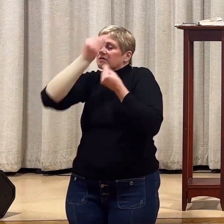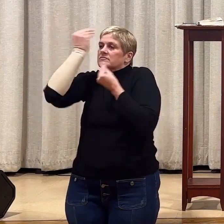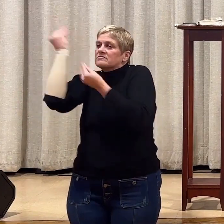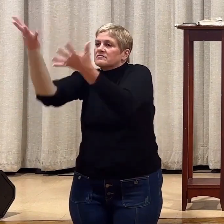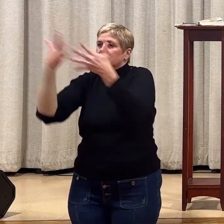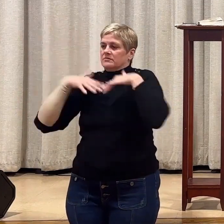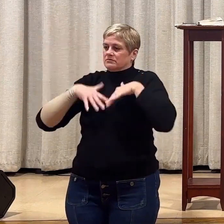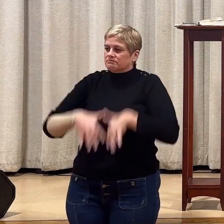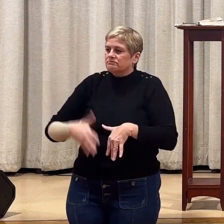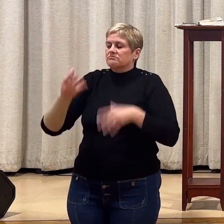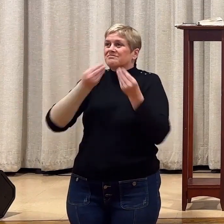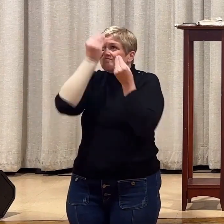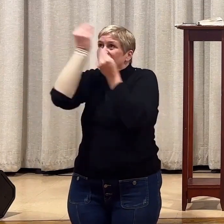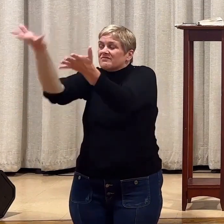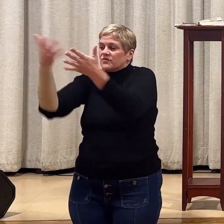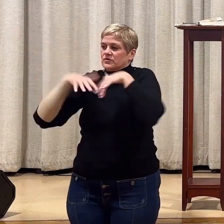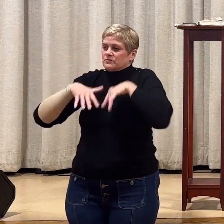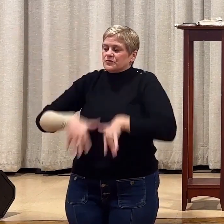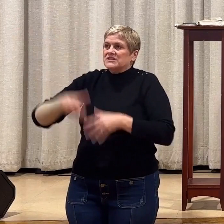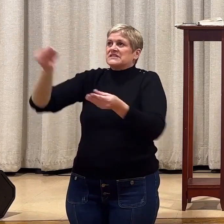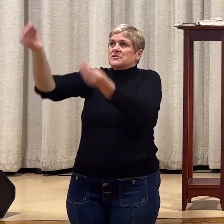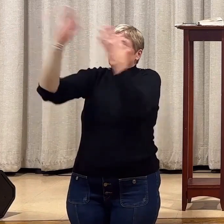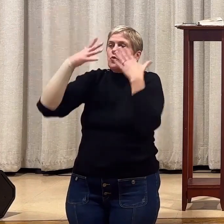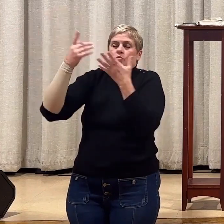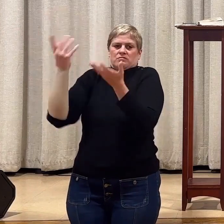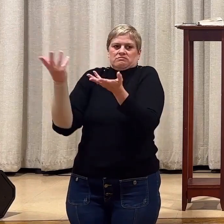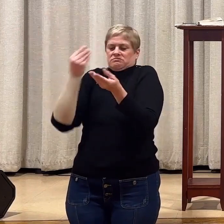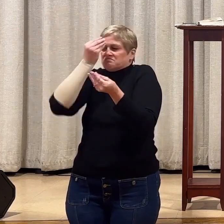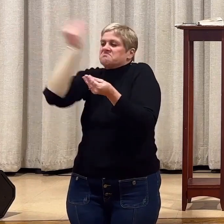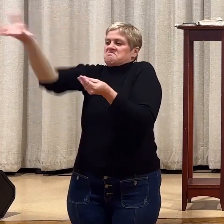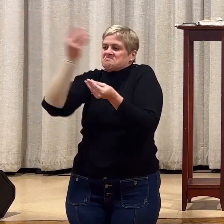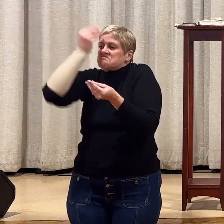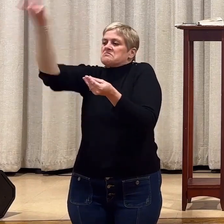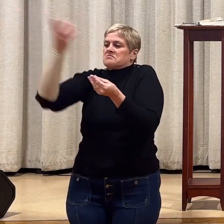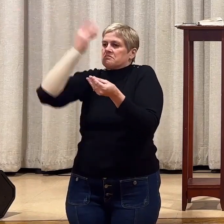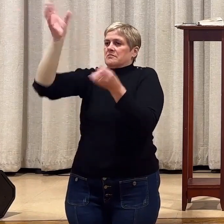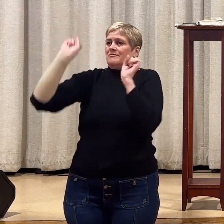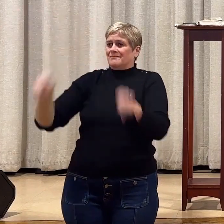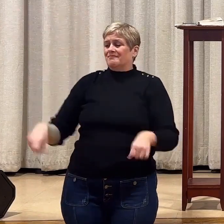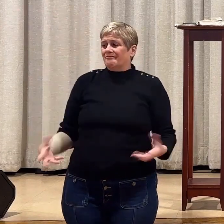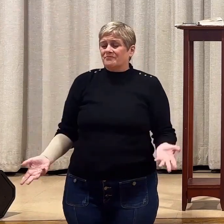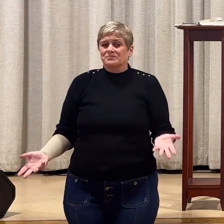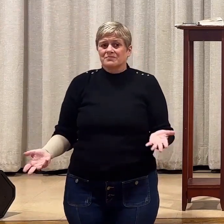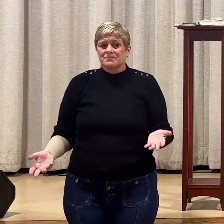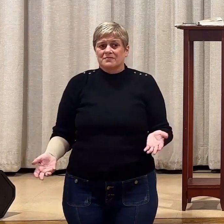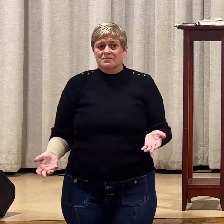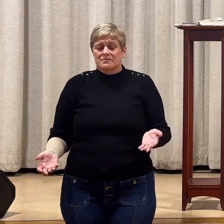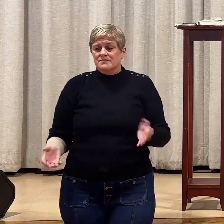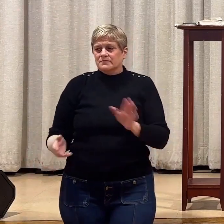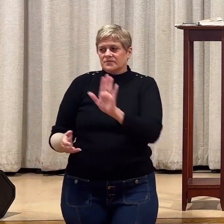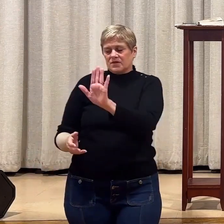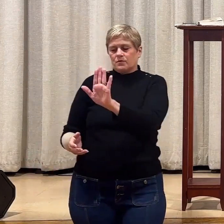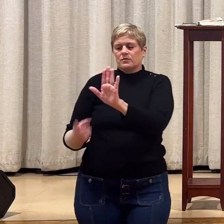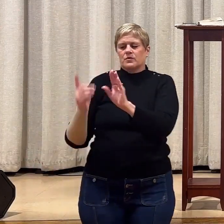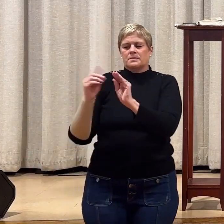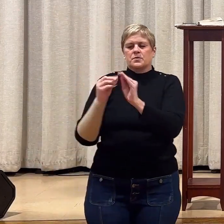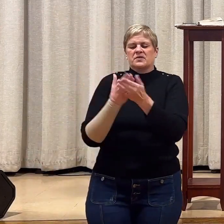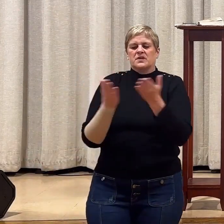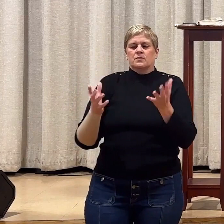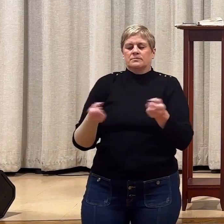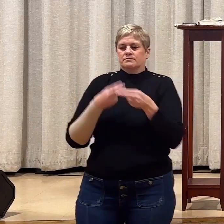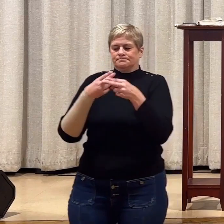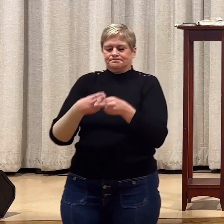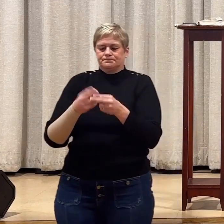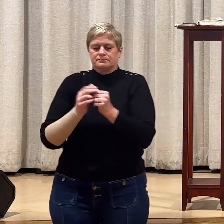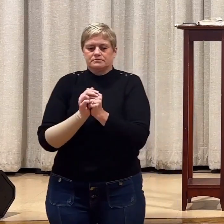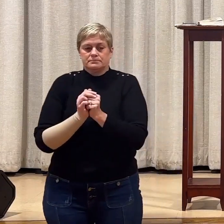to do that. It's still hard sometimes to be honest, but it helps us. Another thing, I just want to mention this subtly. Another